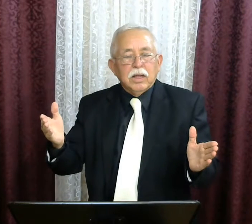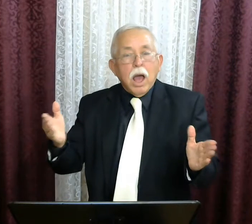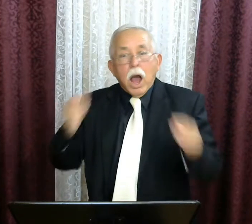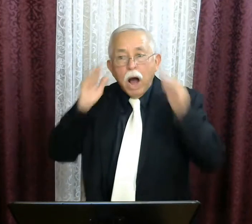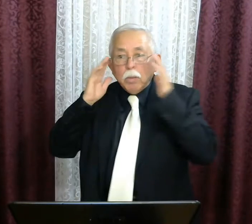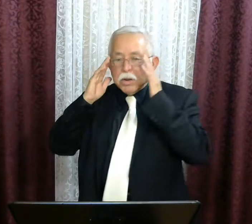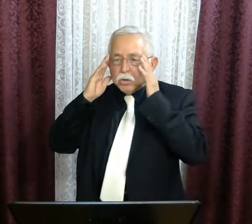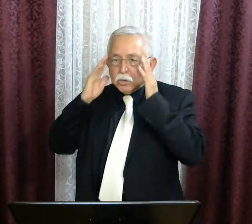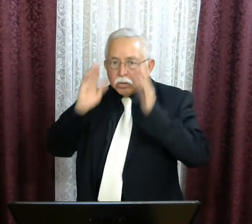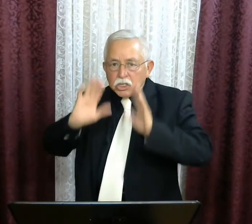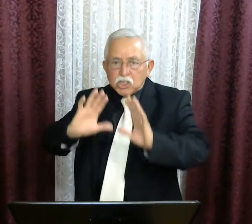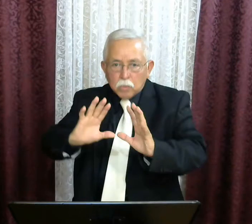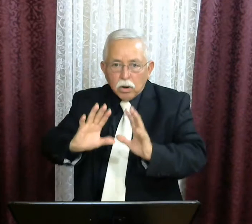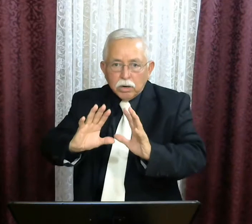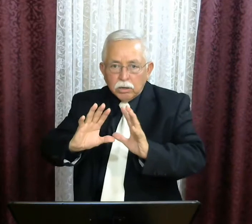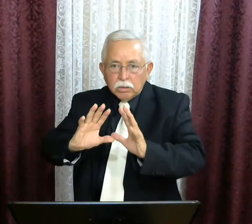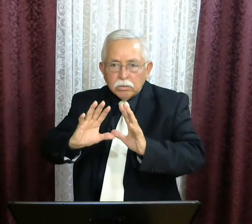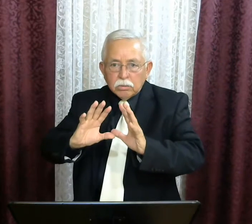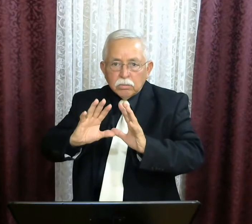How many of you this morning